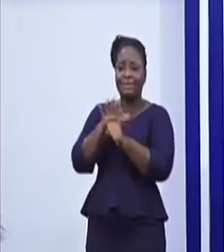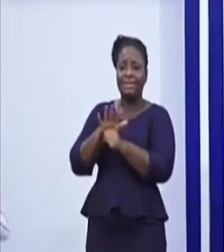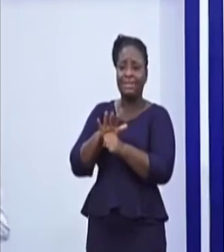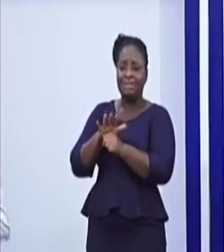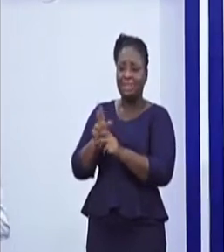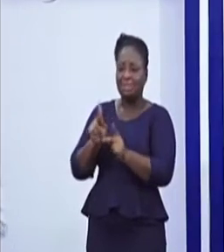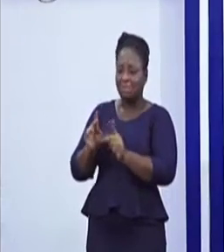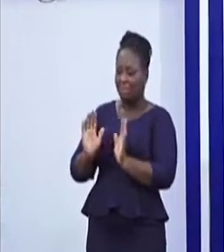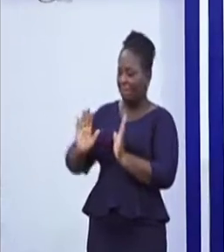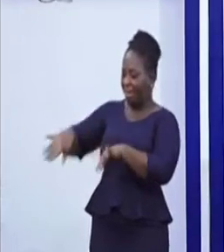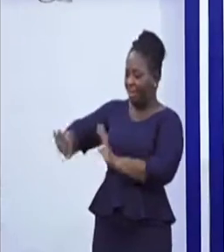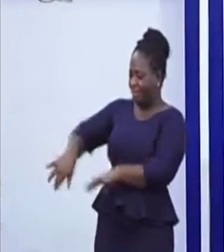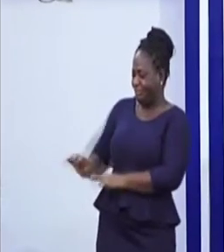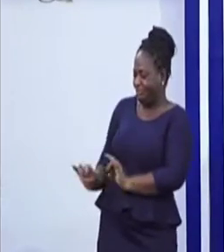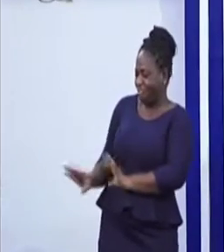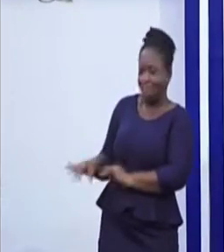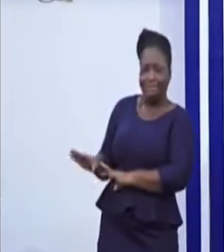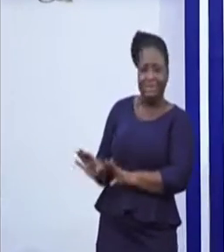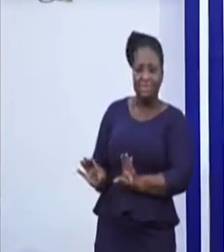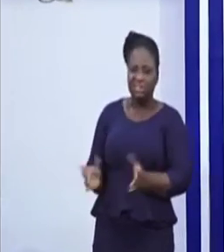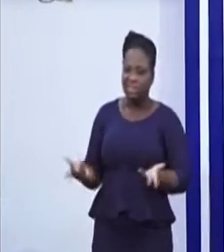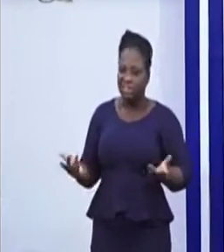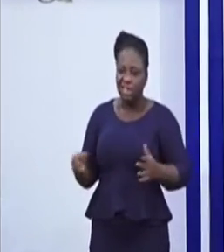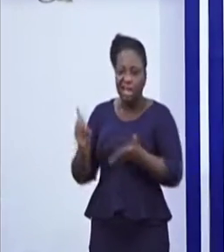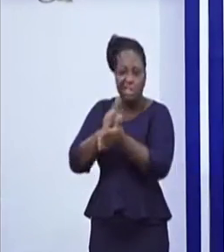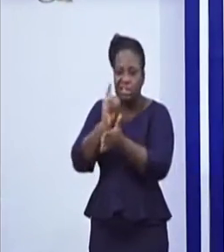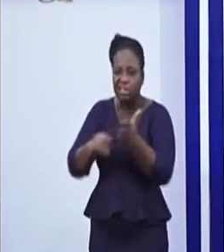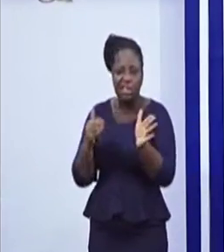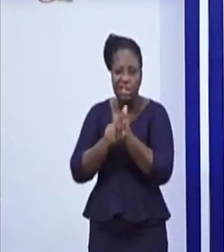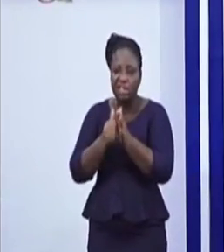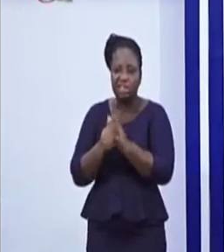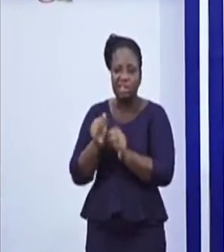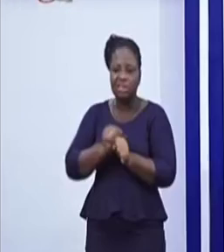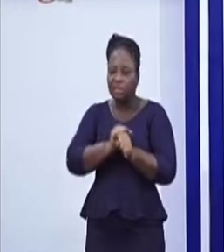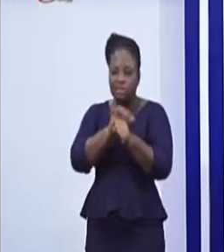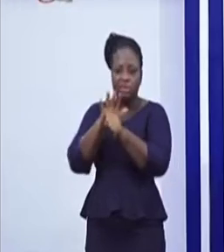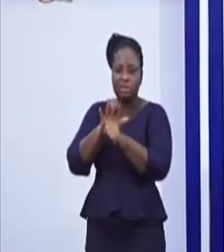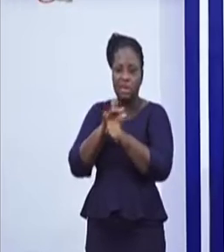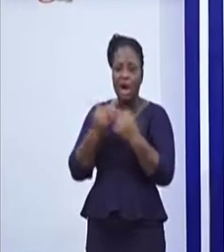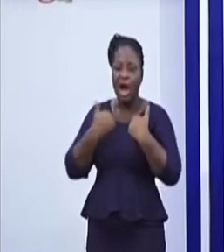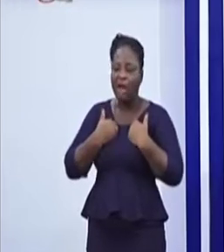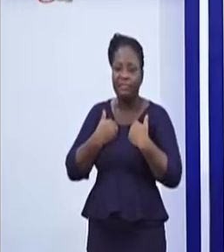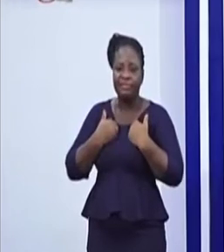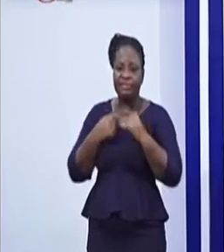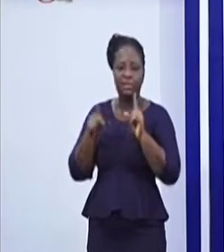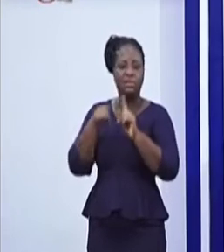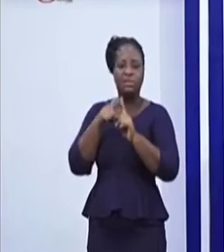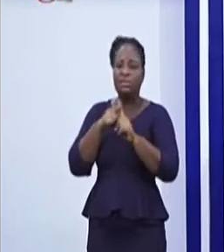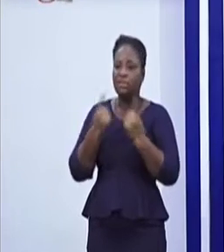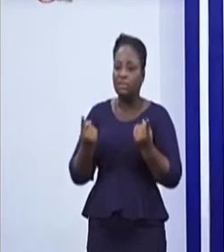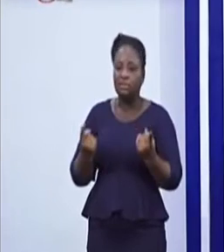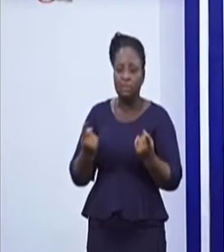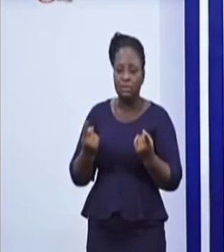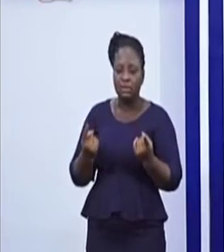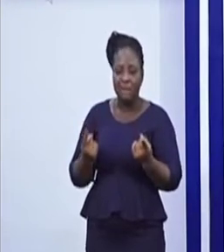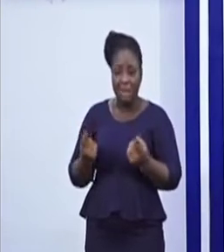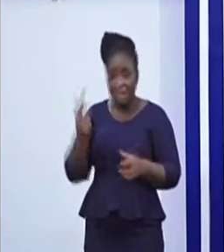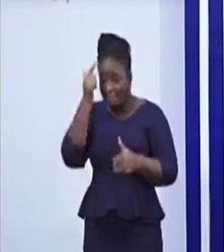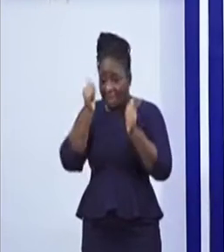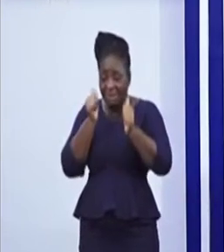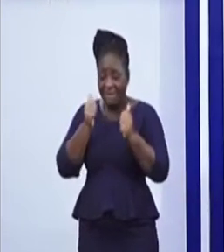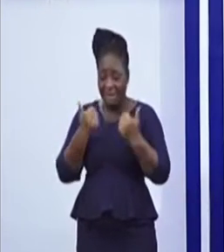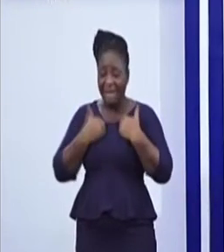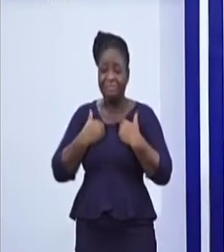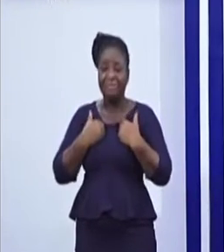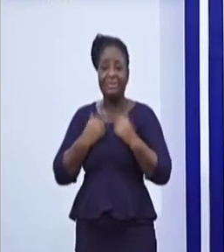case, it's the disapproval of or discrimination against a person because he or she is thought to have